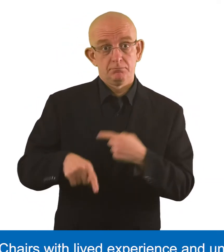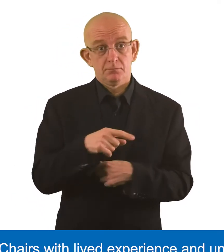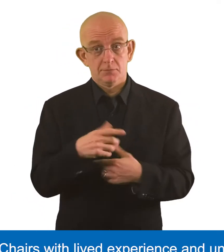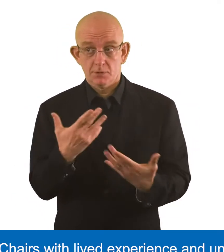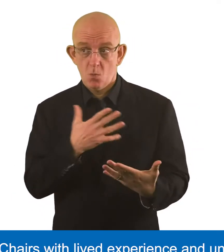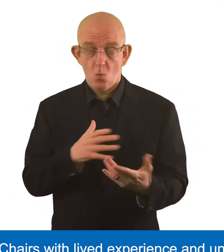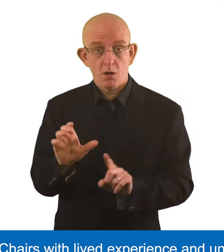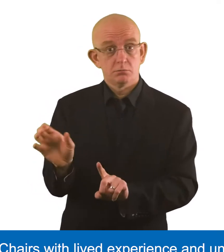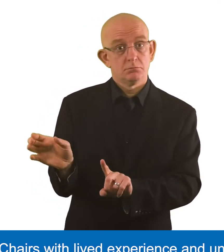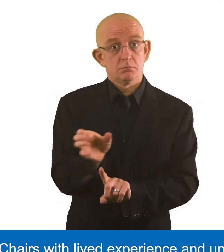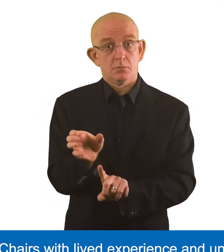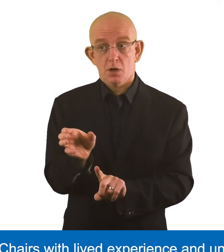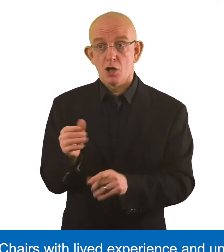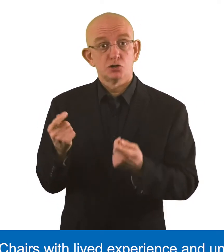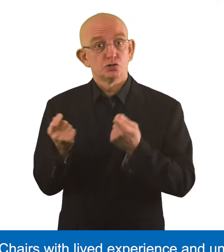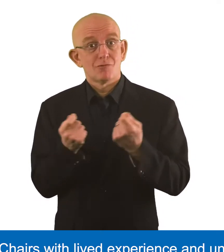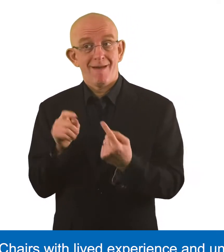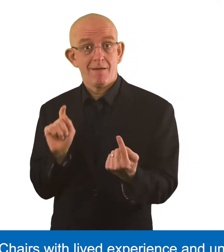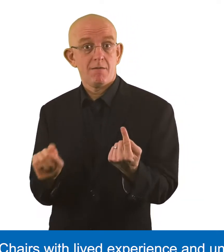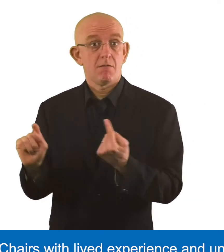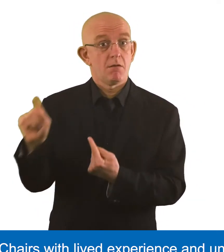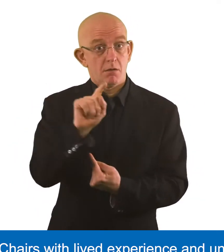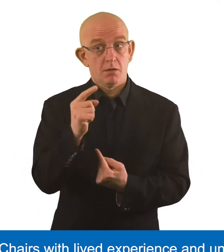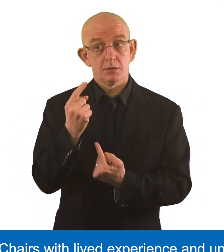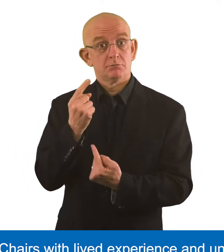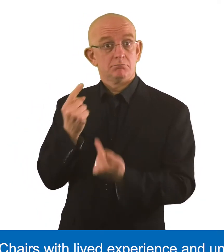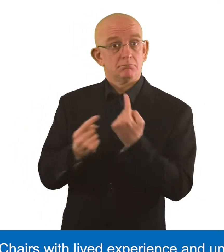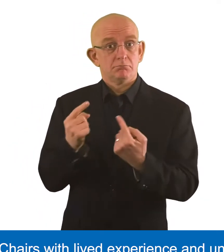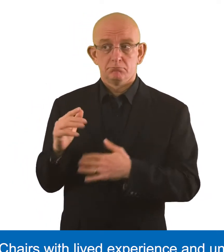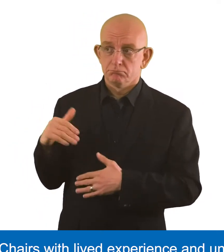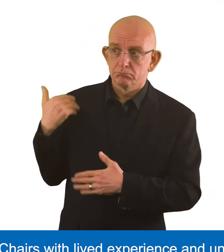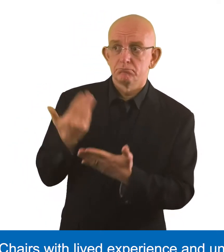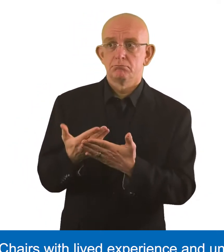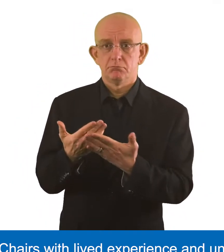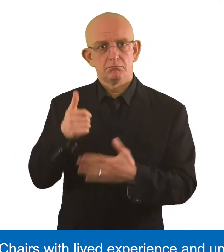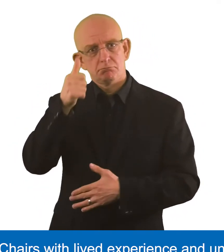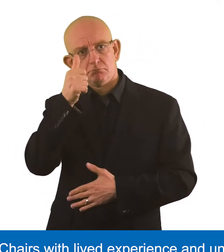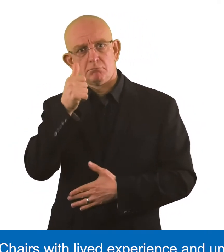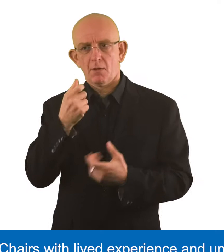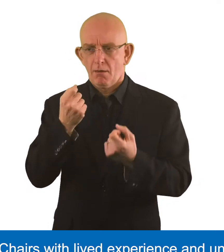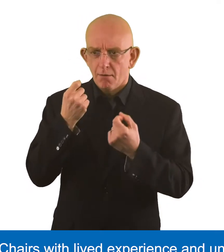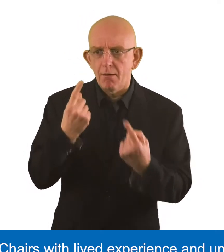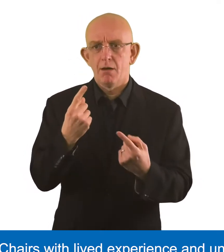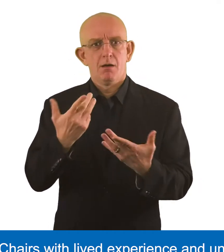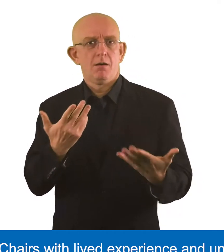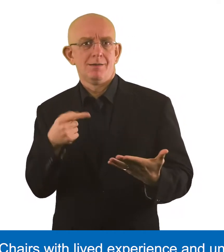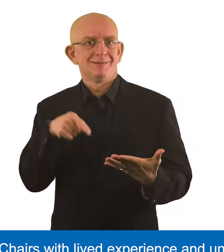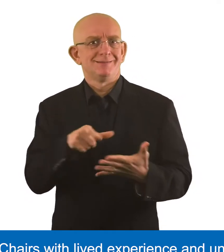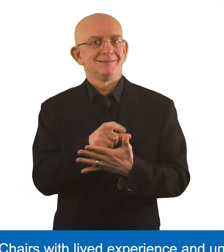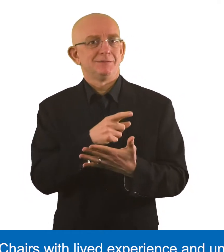We are looking for chairs with lived experience and understanding of disability who can represent groups of disabled people in each